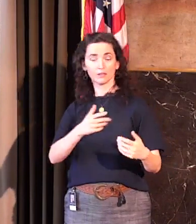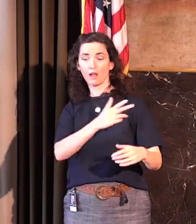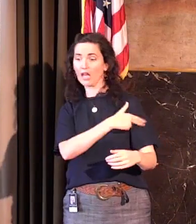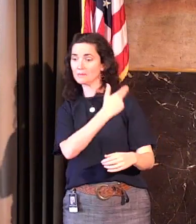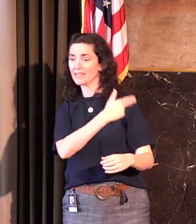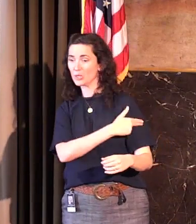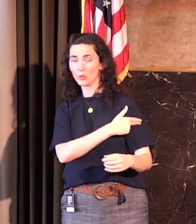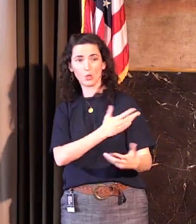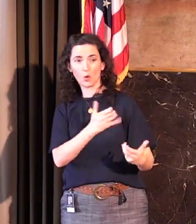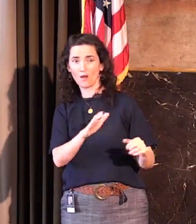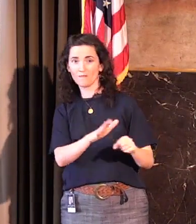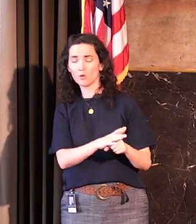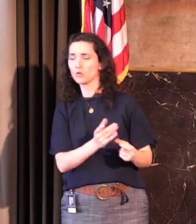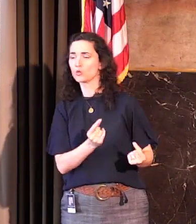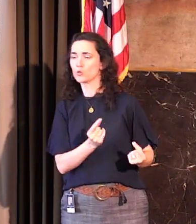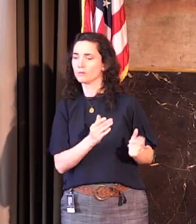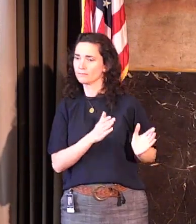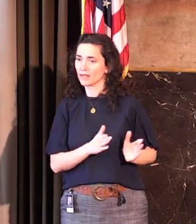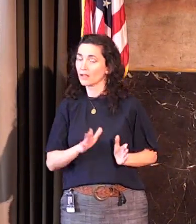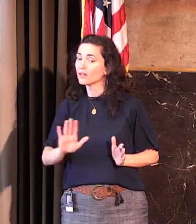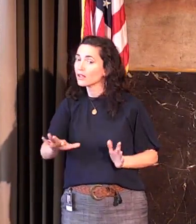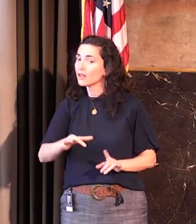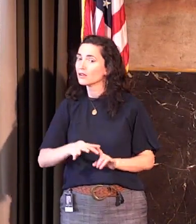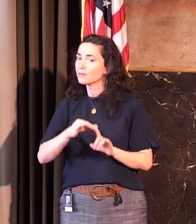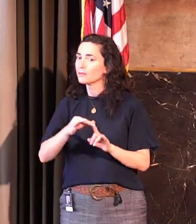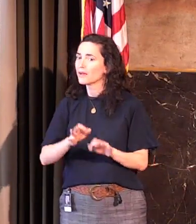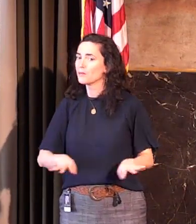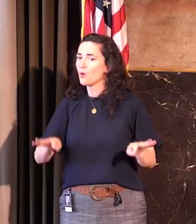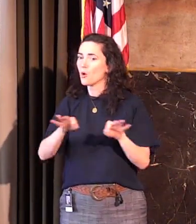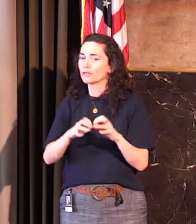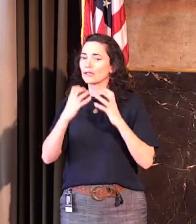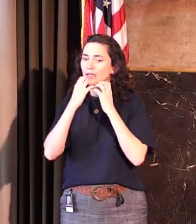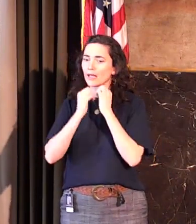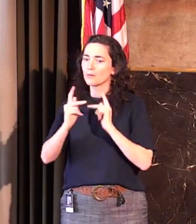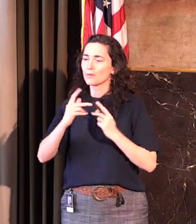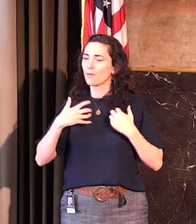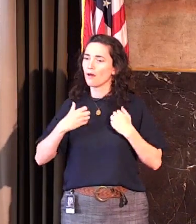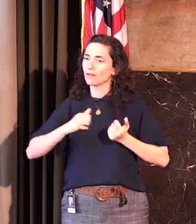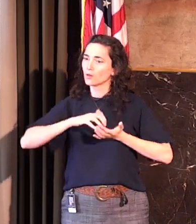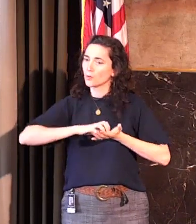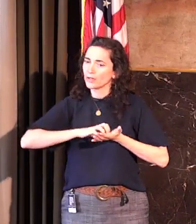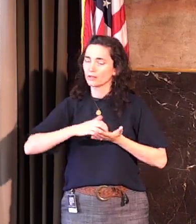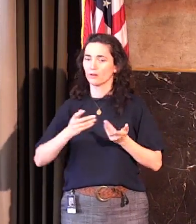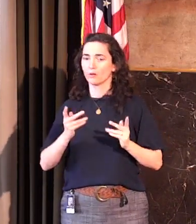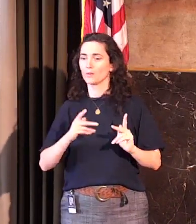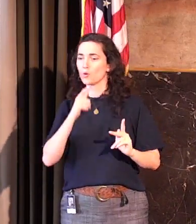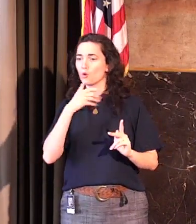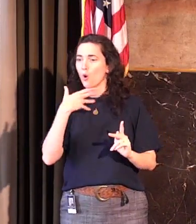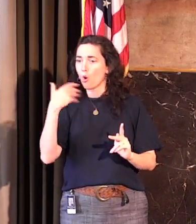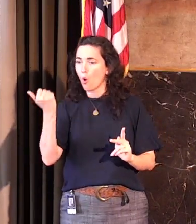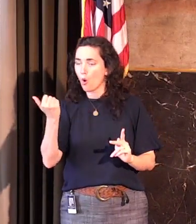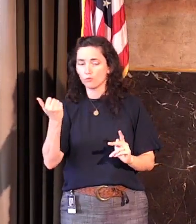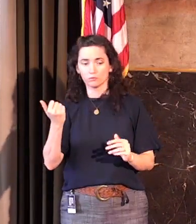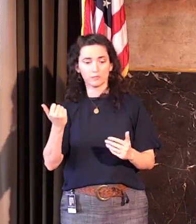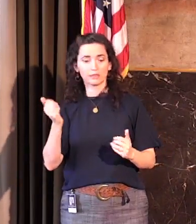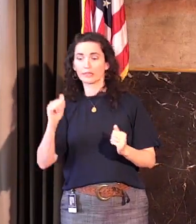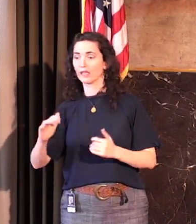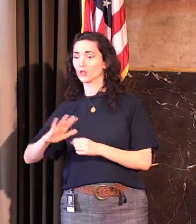system, especially for those who are most vulnerable and could contract COVID through absolutely no